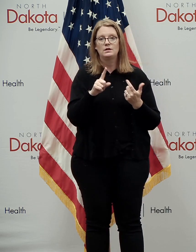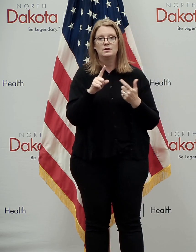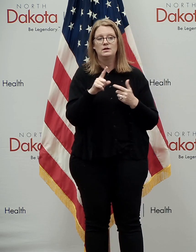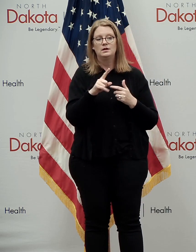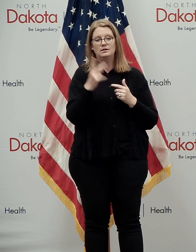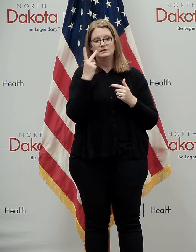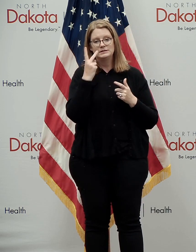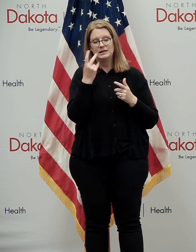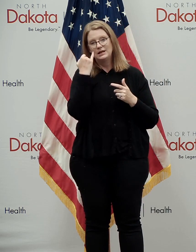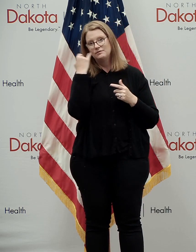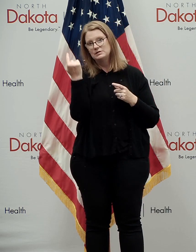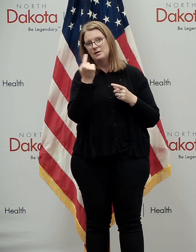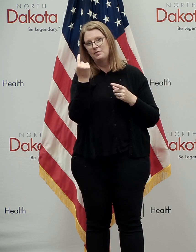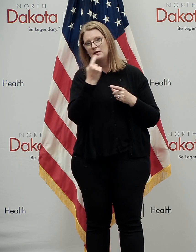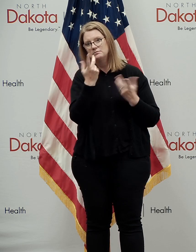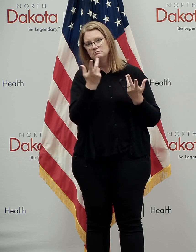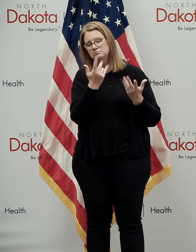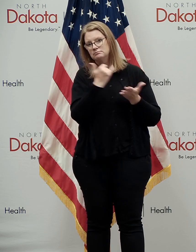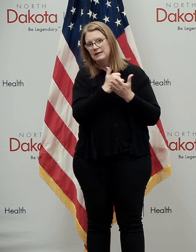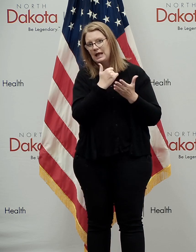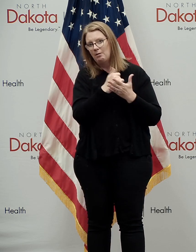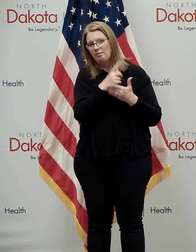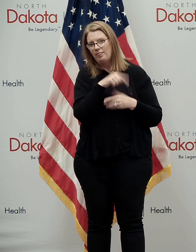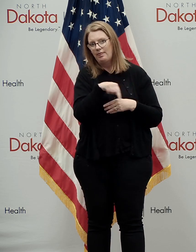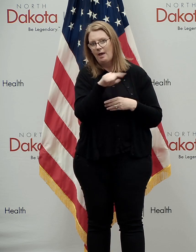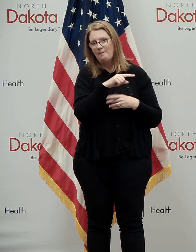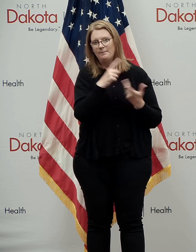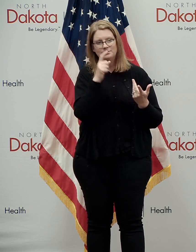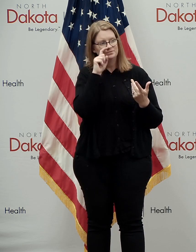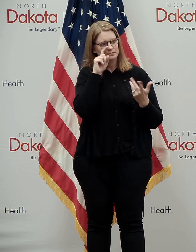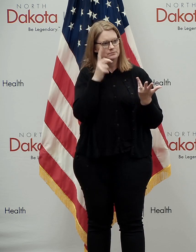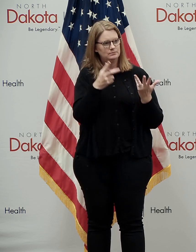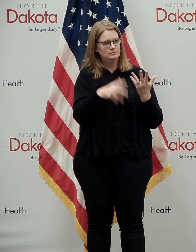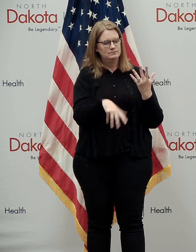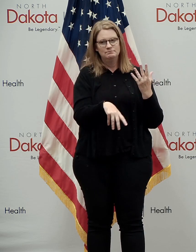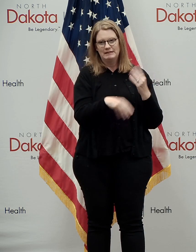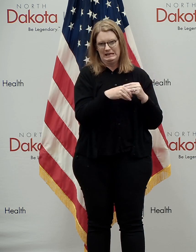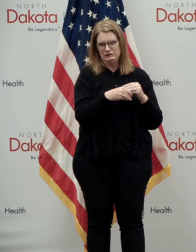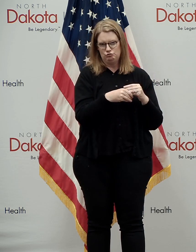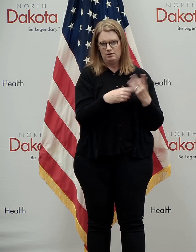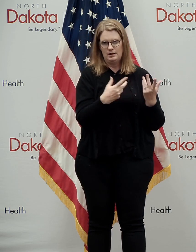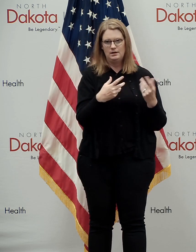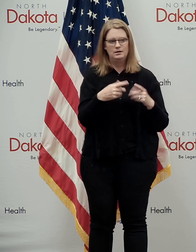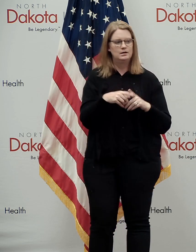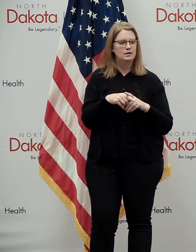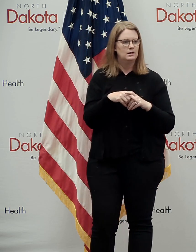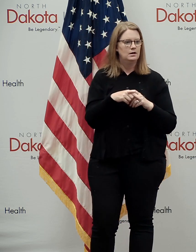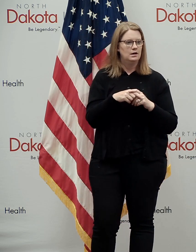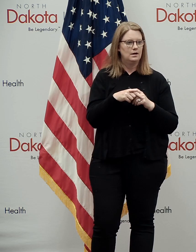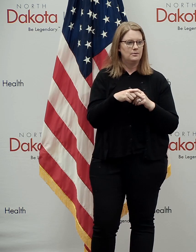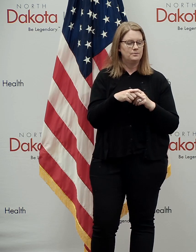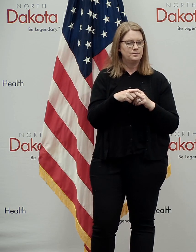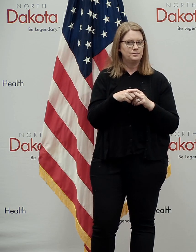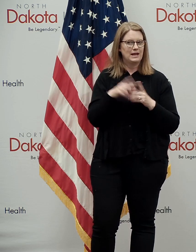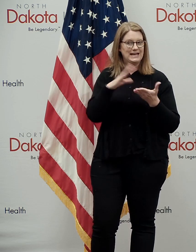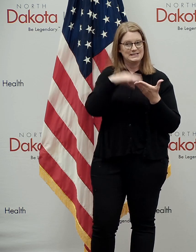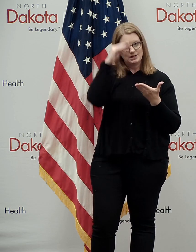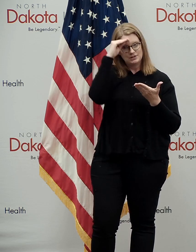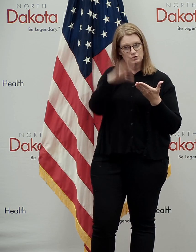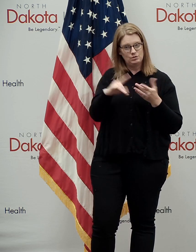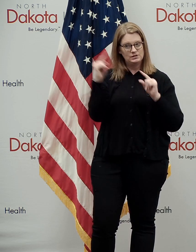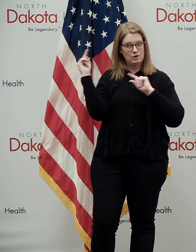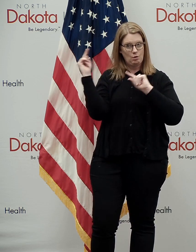take a look and see if that might be a solution that will help them master. I do just want to underscore, I've said it before, as our students return